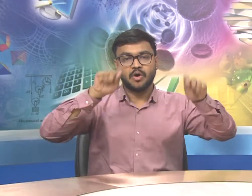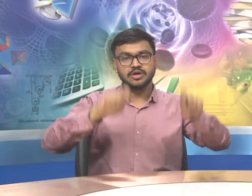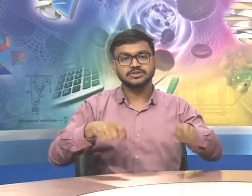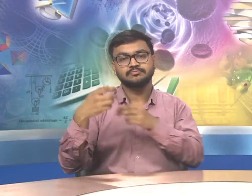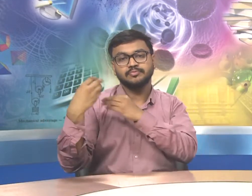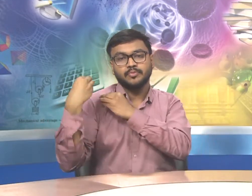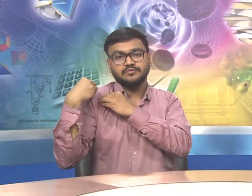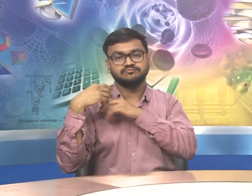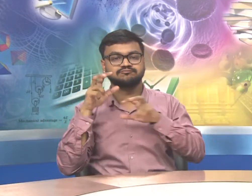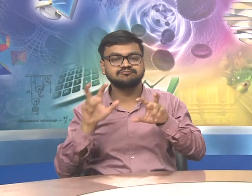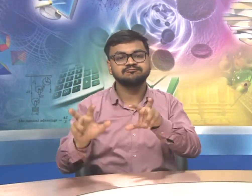warranto.